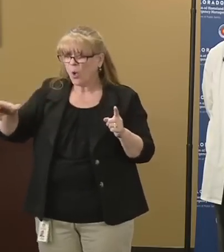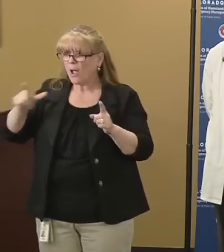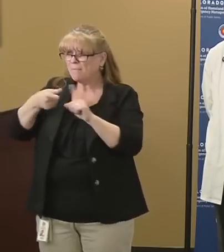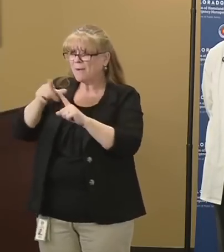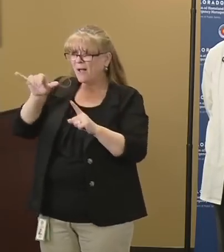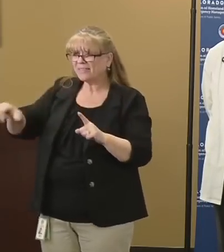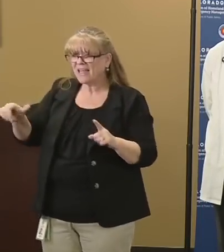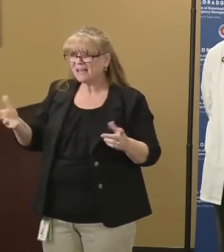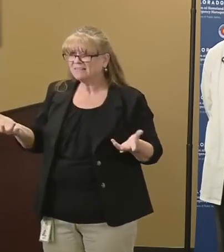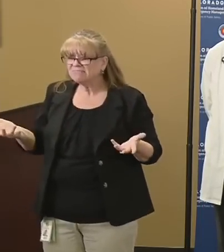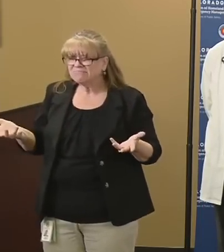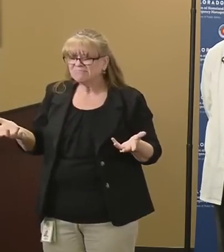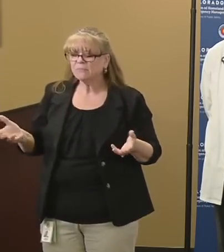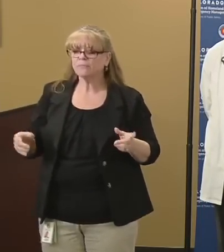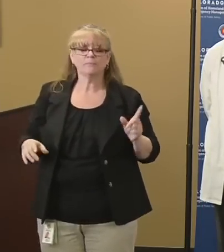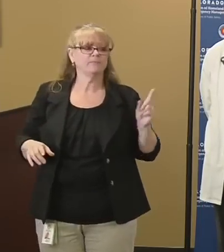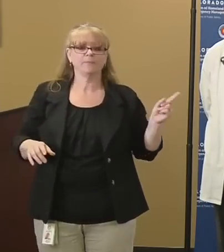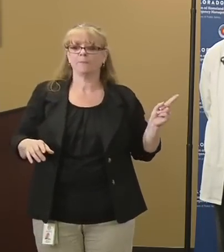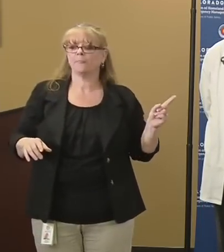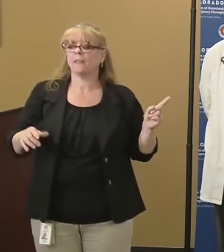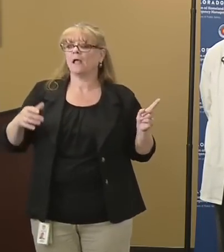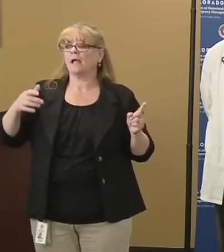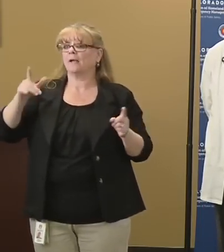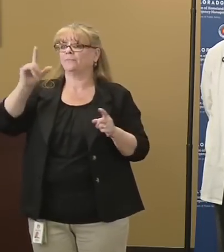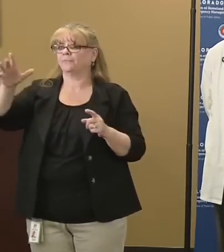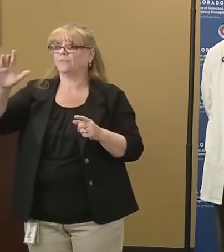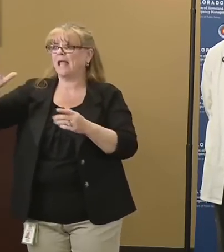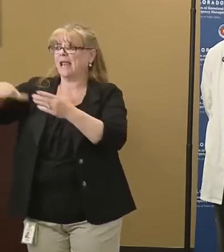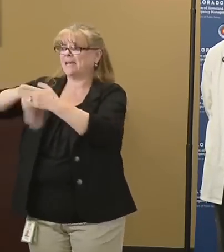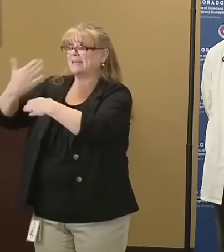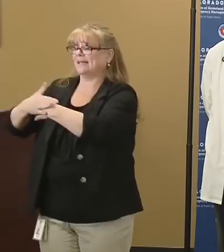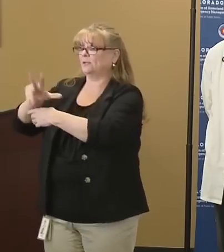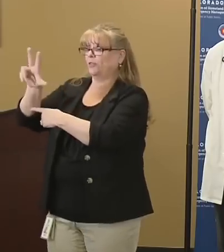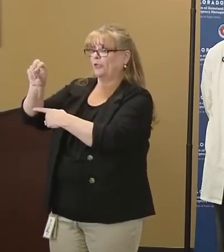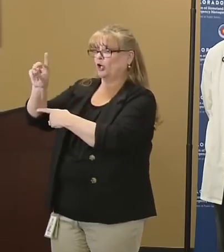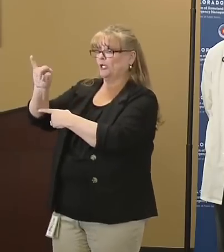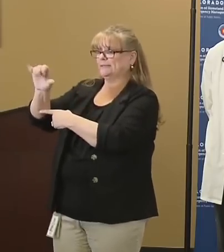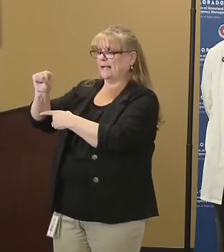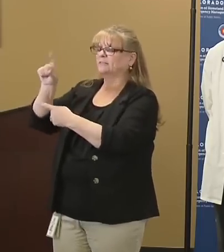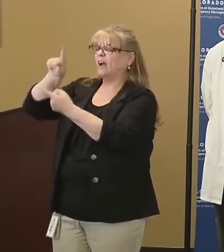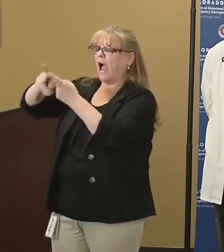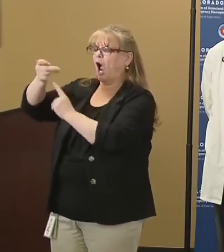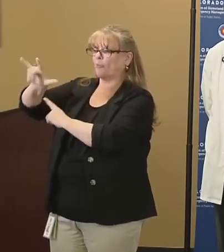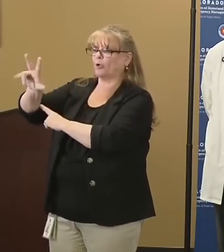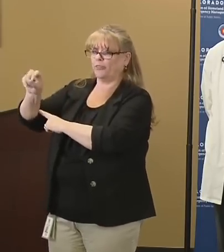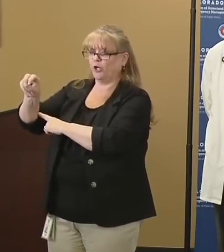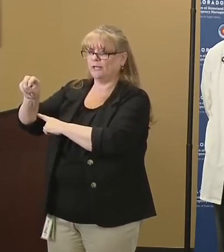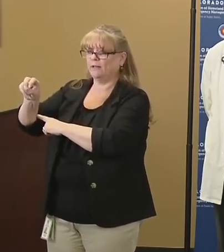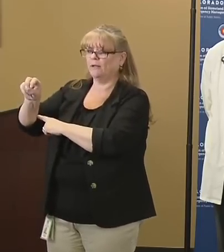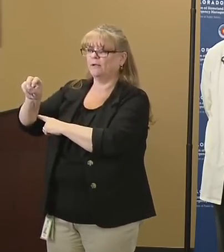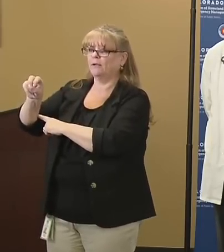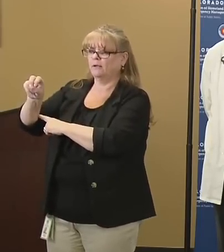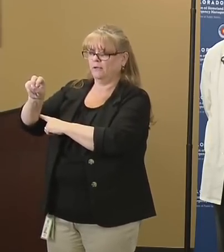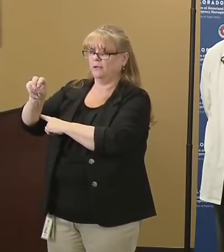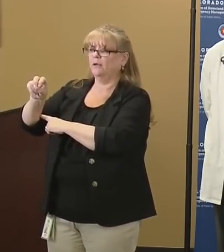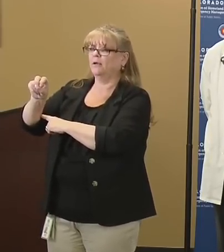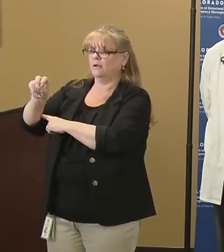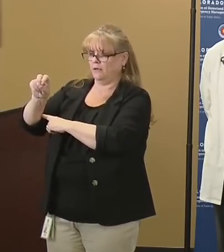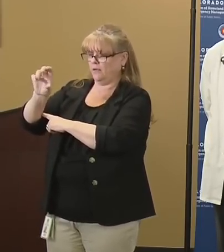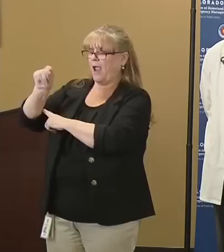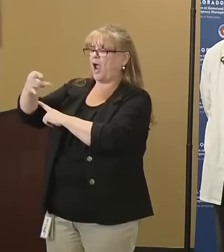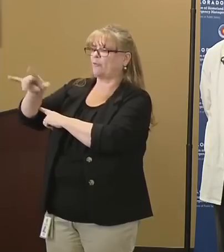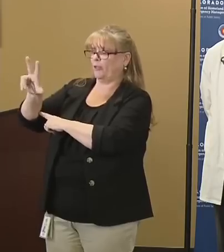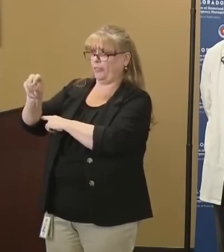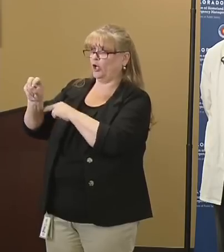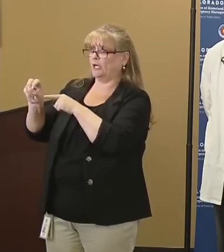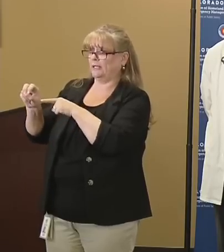next 30 days, and this should certainly be the case through the end of April. I think the current one goes a